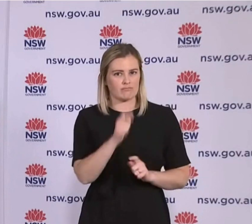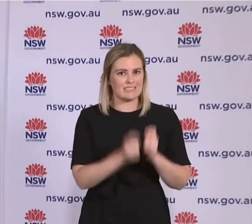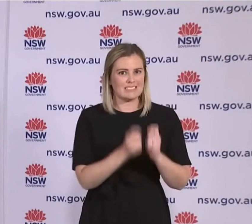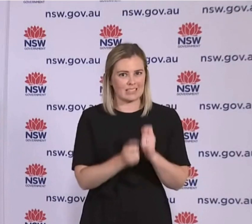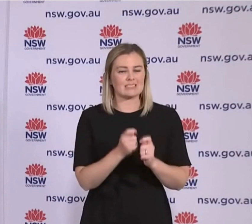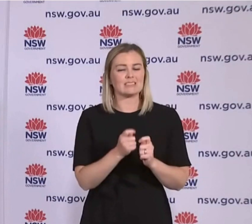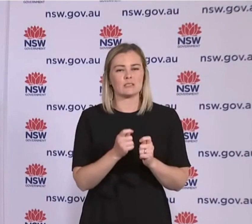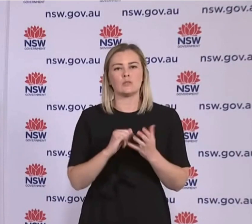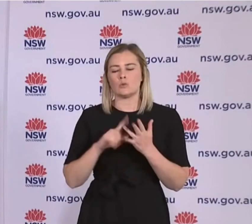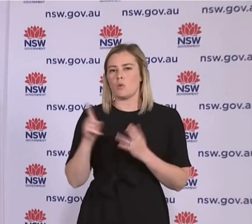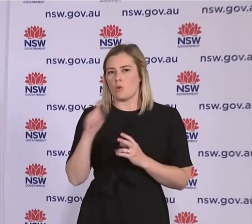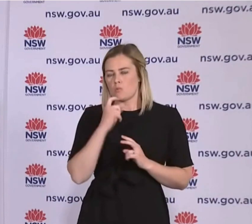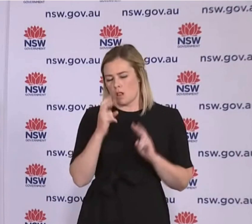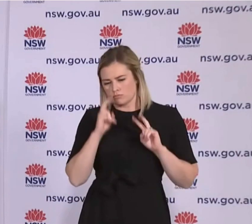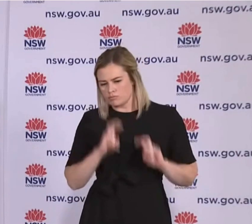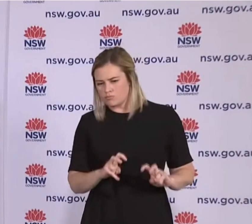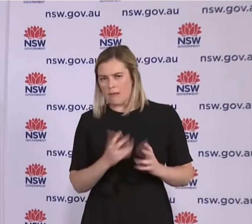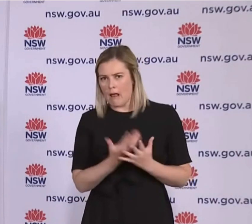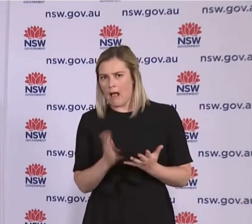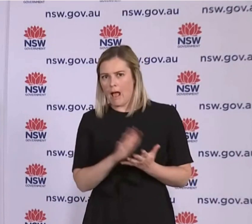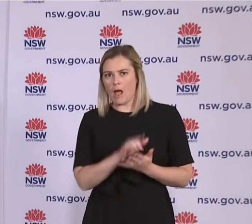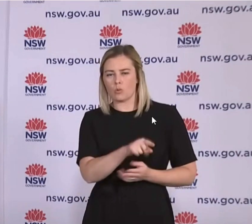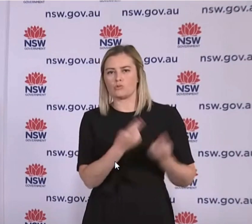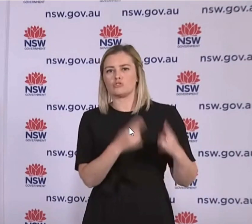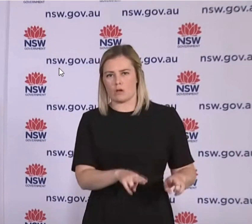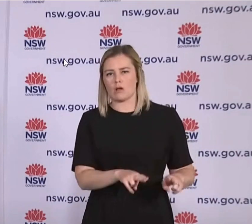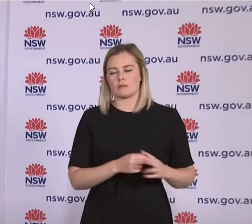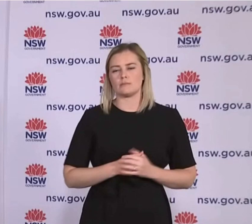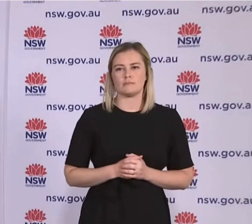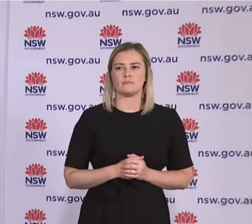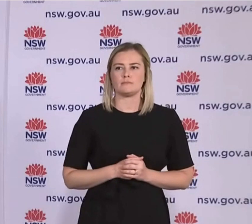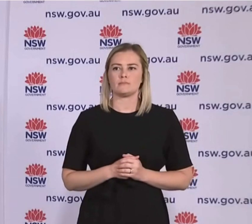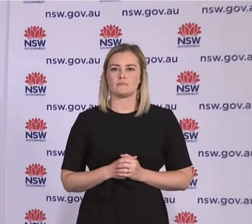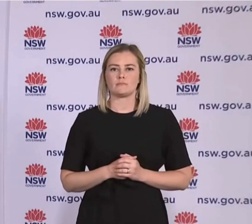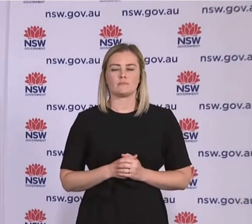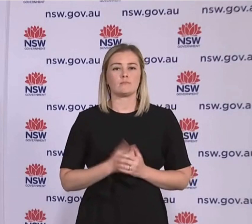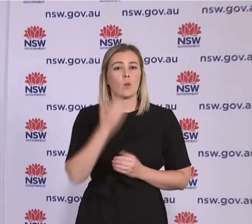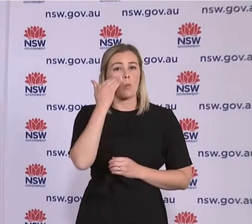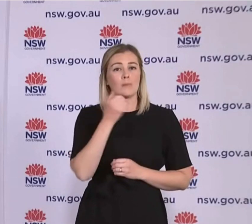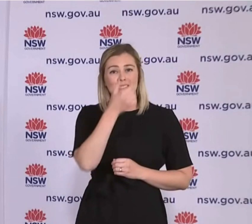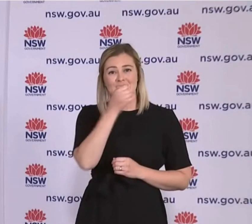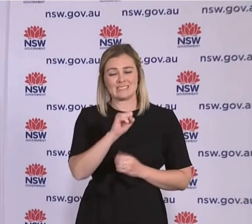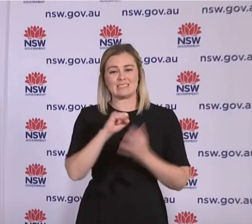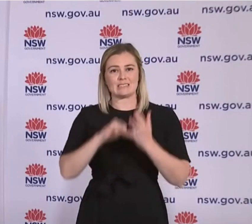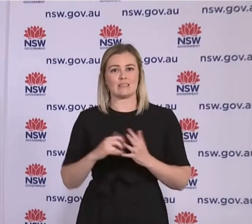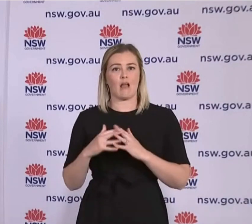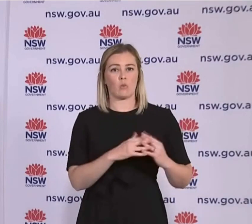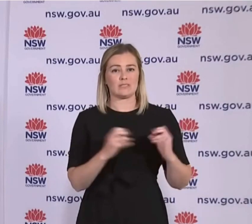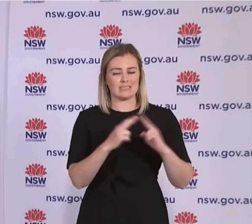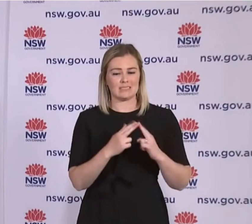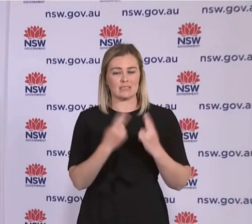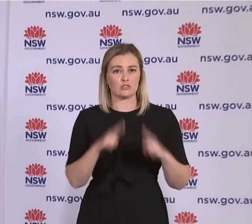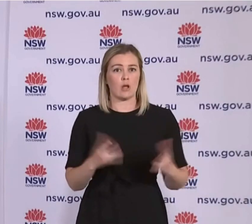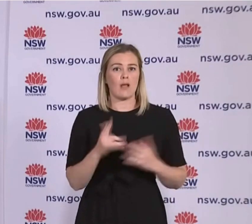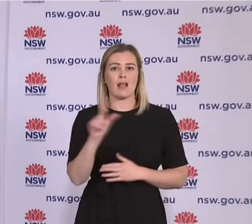coronial jurisdiction, and the cause of death will be ascertained in due course. A woman in her 60s from southwestern Sydney died at Liverpool